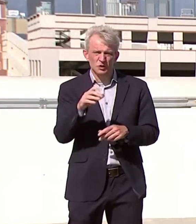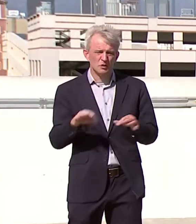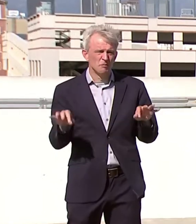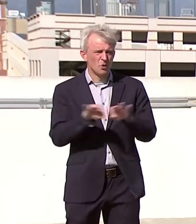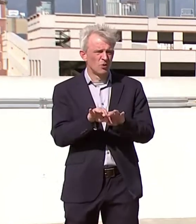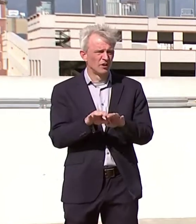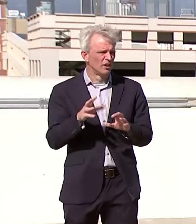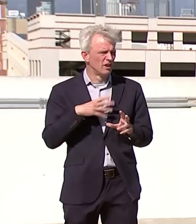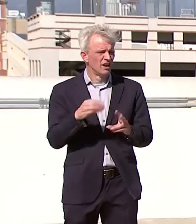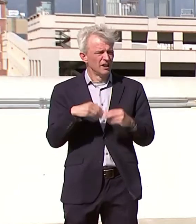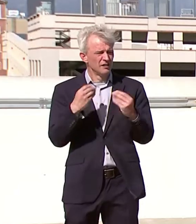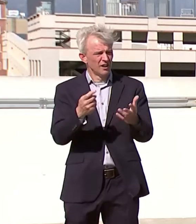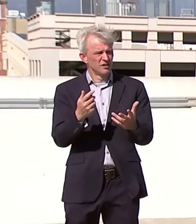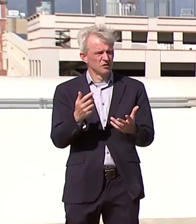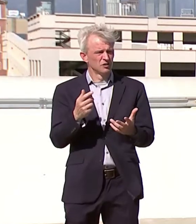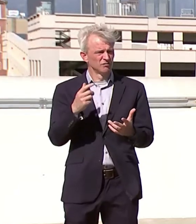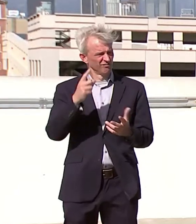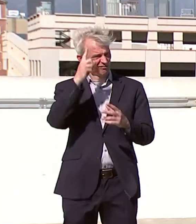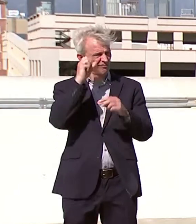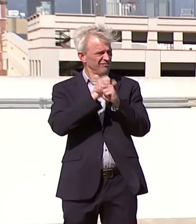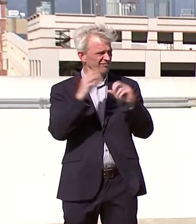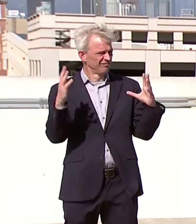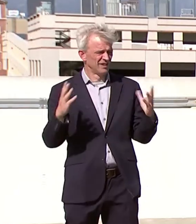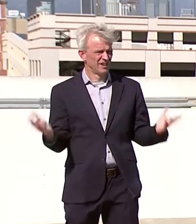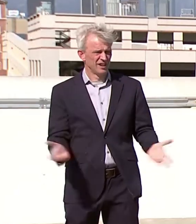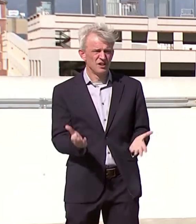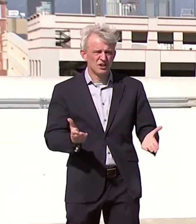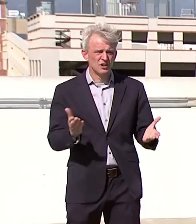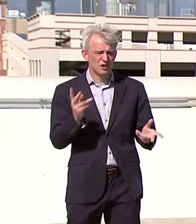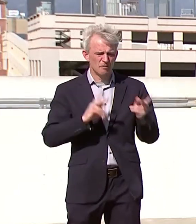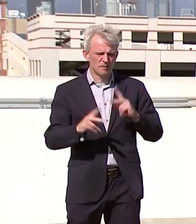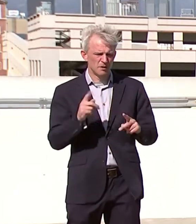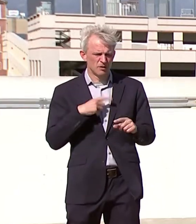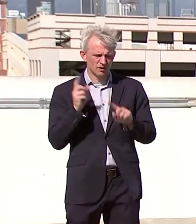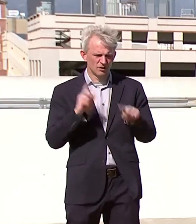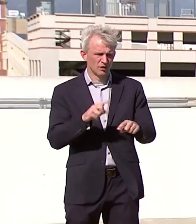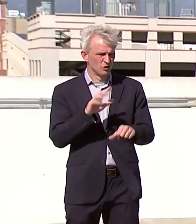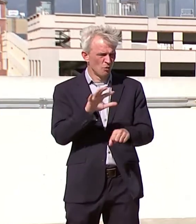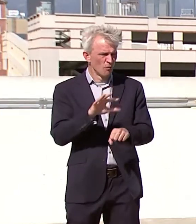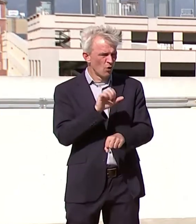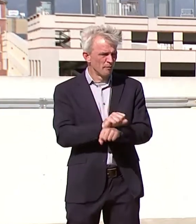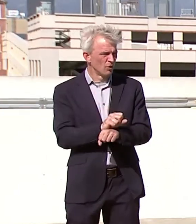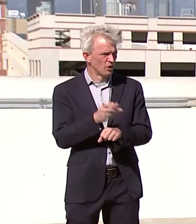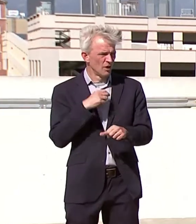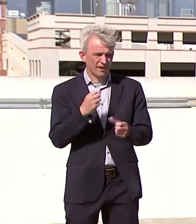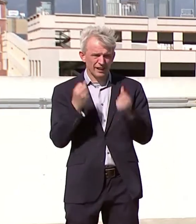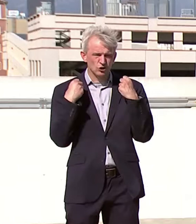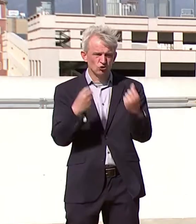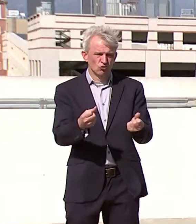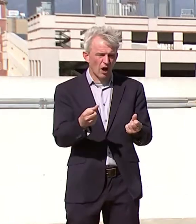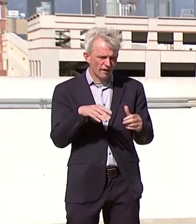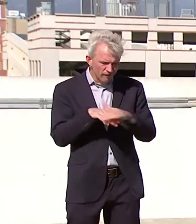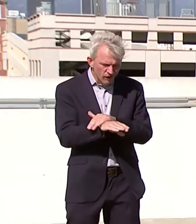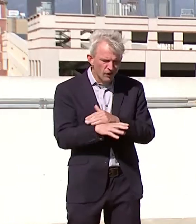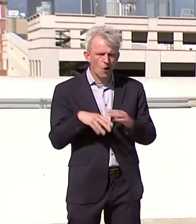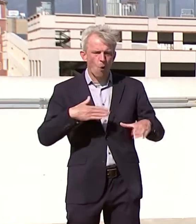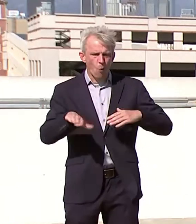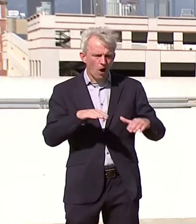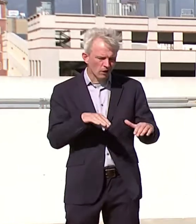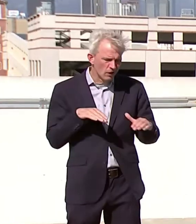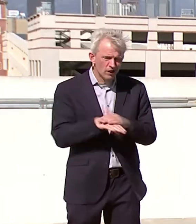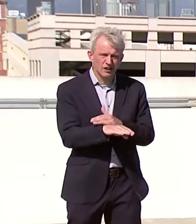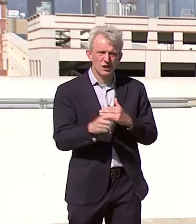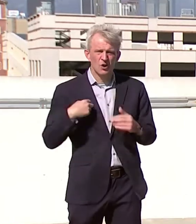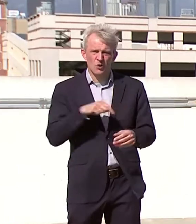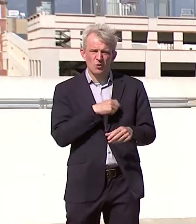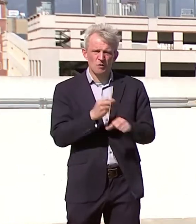just to give you a little bit of perspective, at this site, people can come in by appointment. They can drive up. They can walk up. We're going to make sure